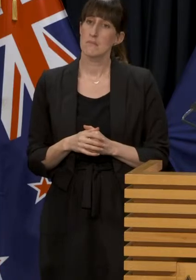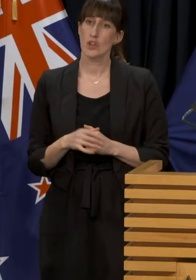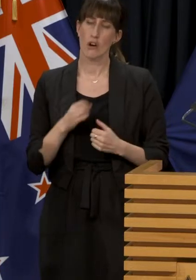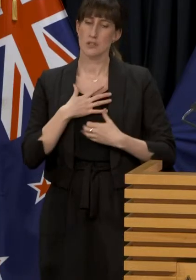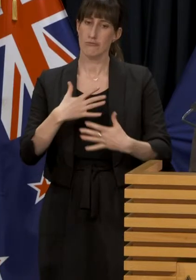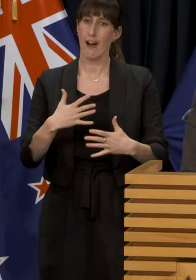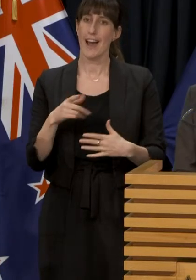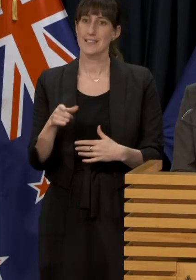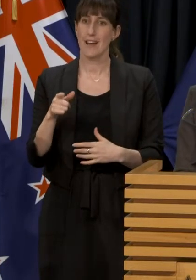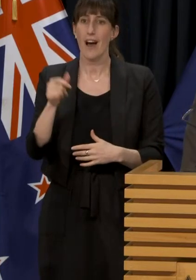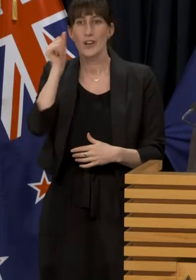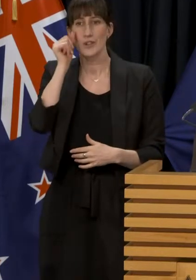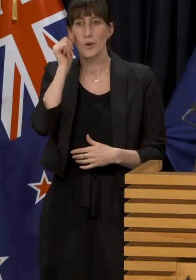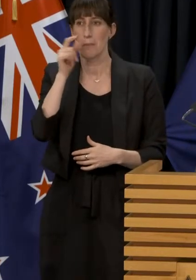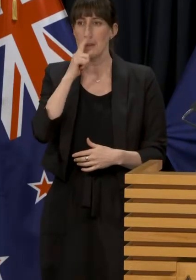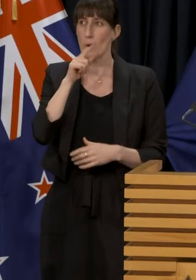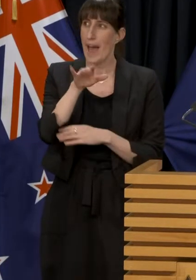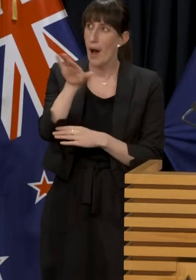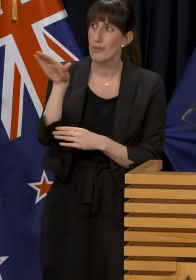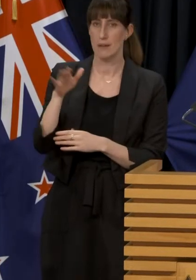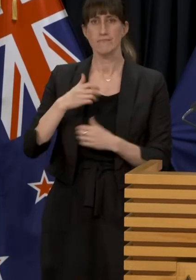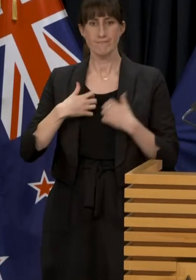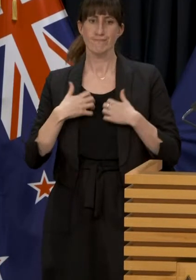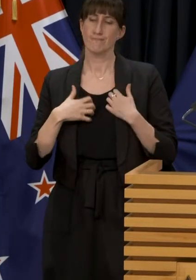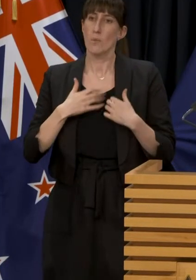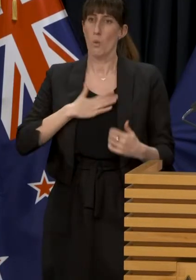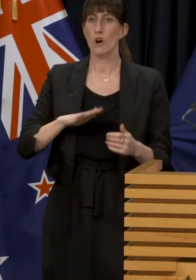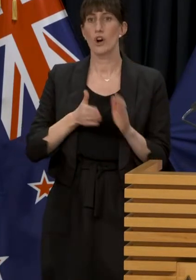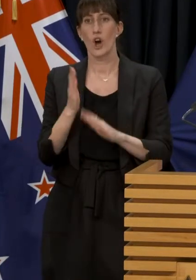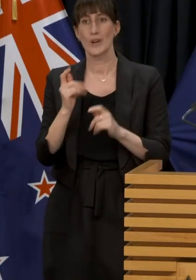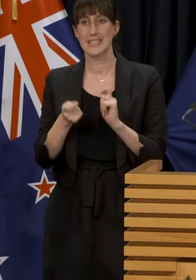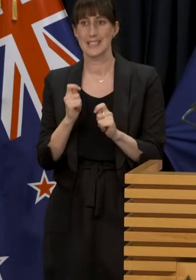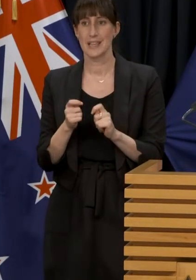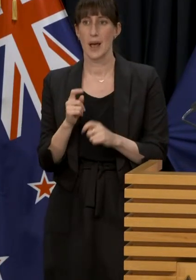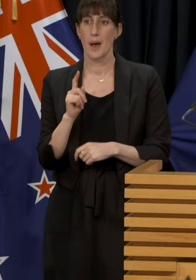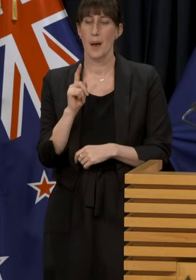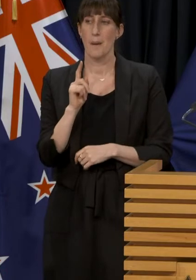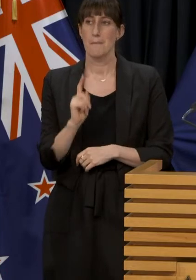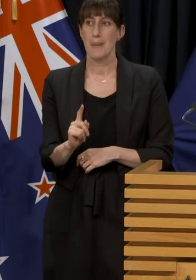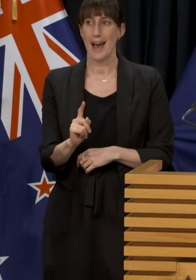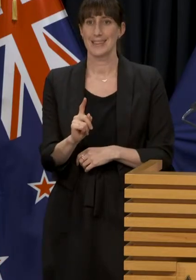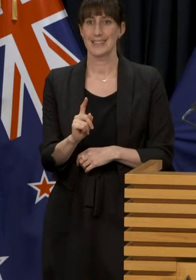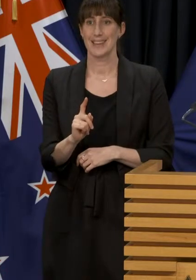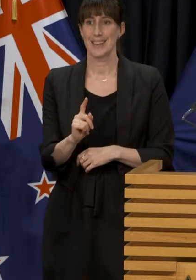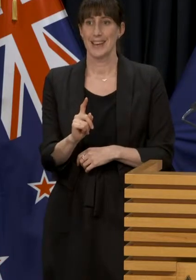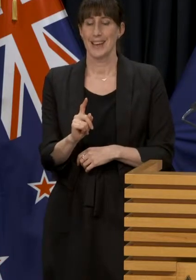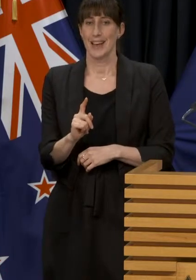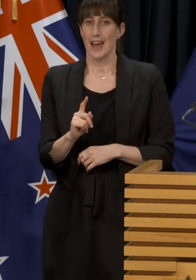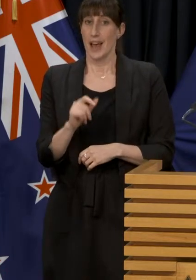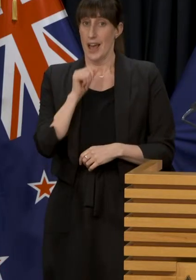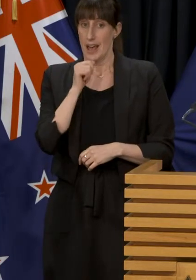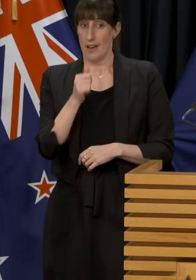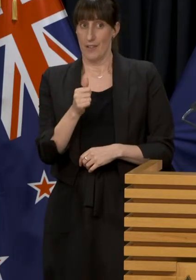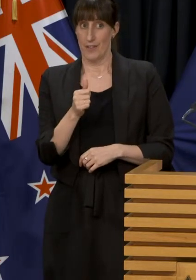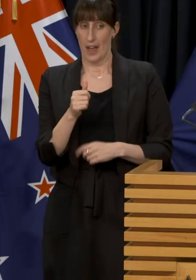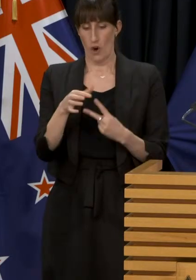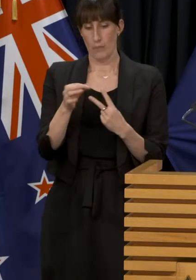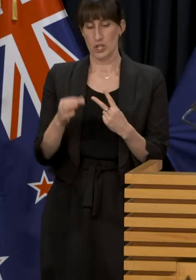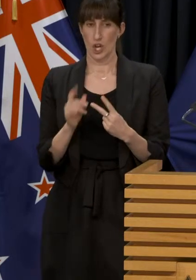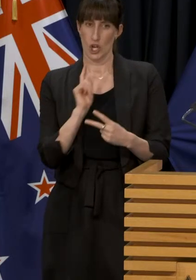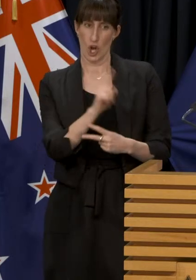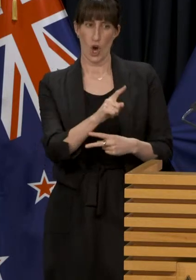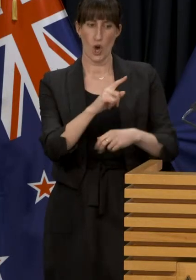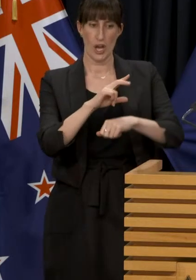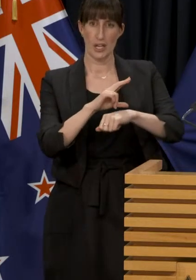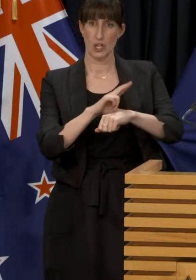to have tests. What I guess has become very clear is that going to the GP is still, for some people, a barrier to getting a test. And so we will